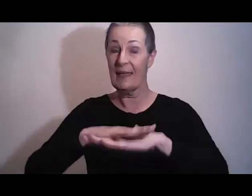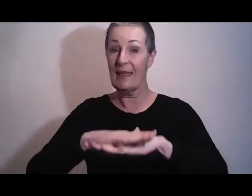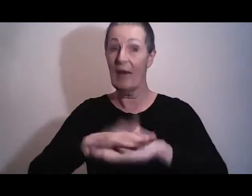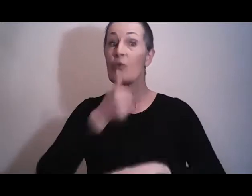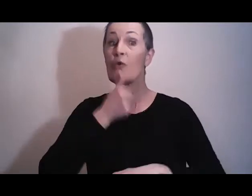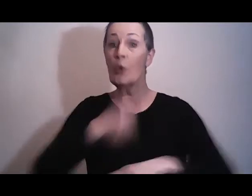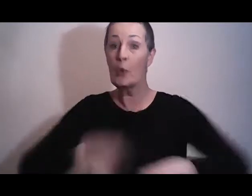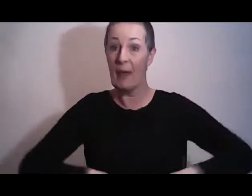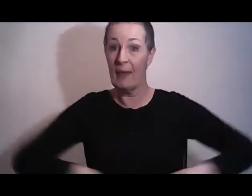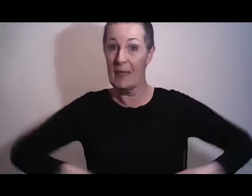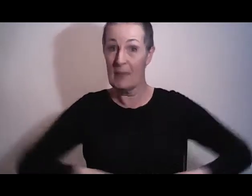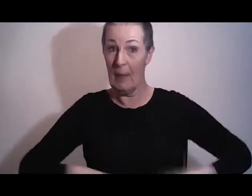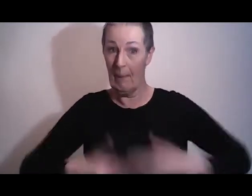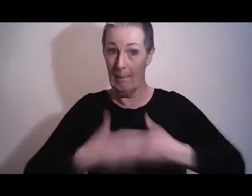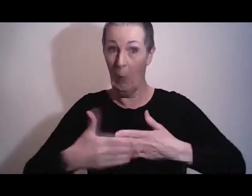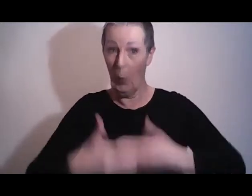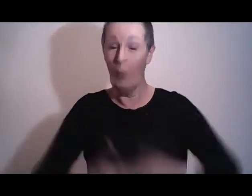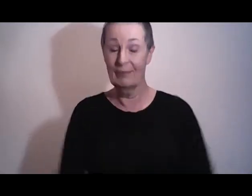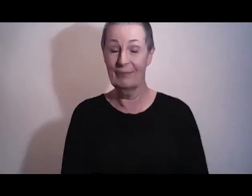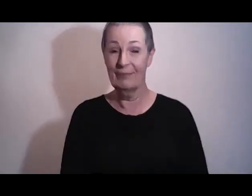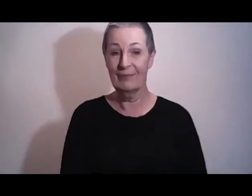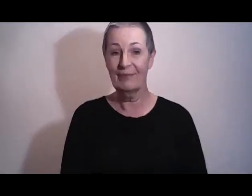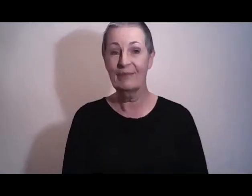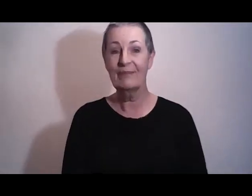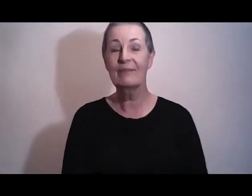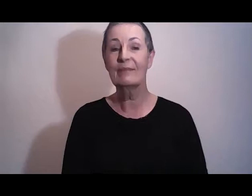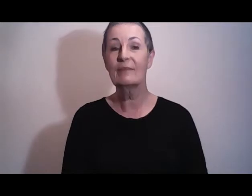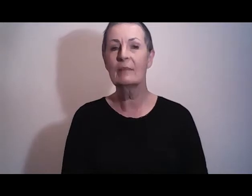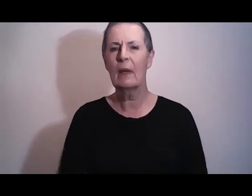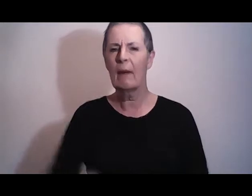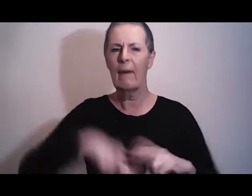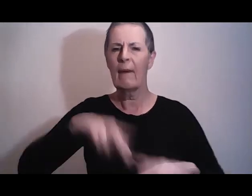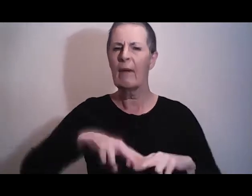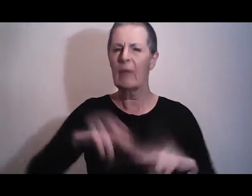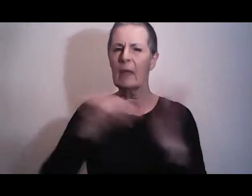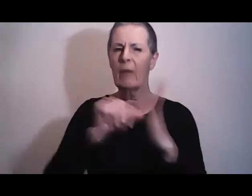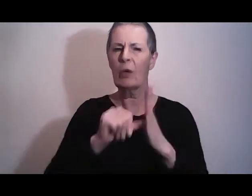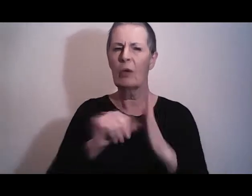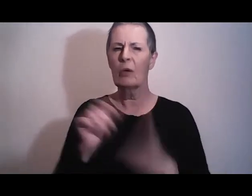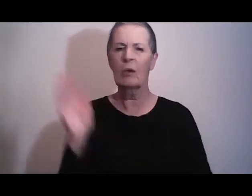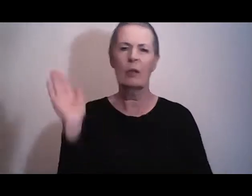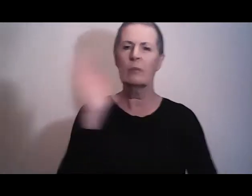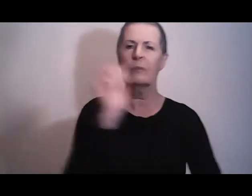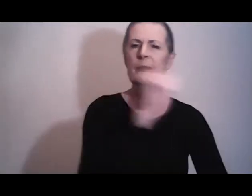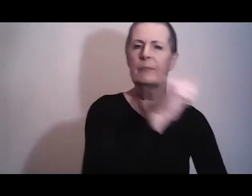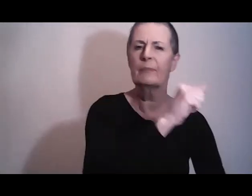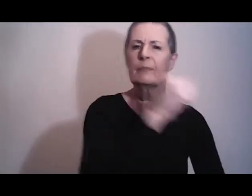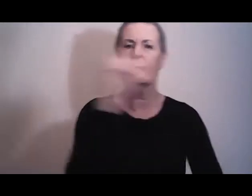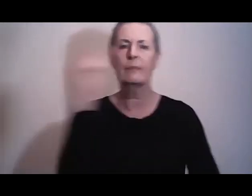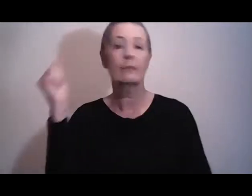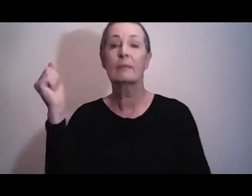And if it's too hard, then keep the swaying of the body smaller and just do your